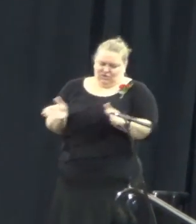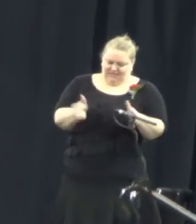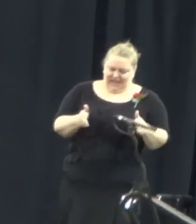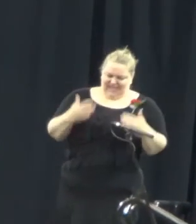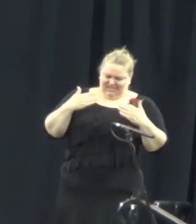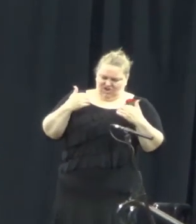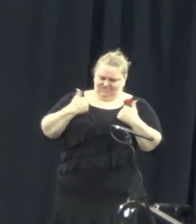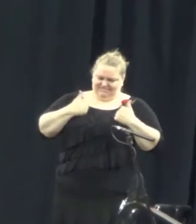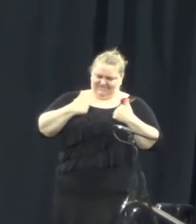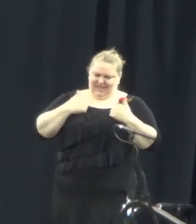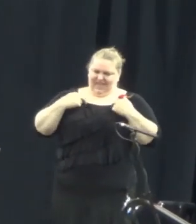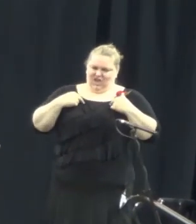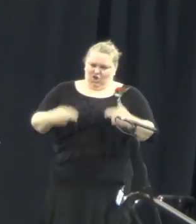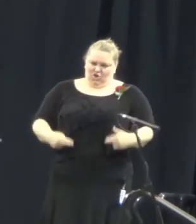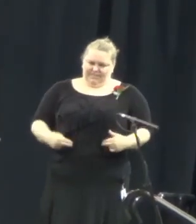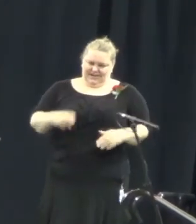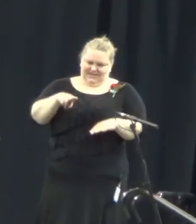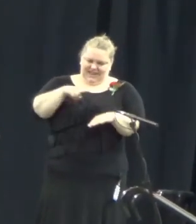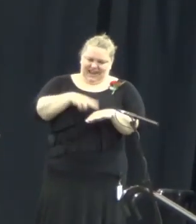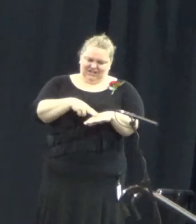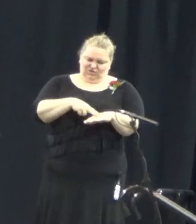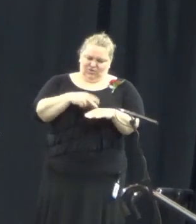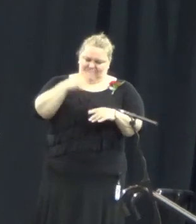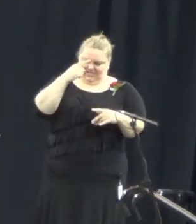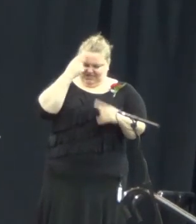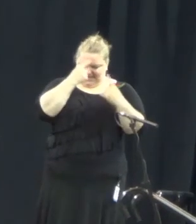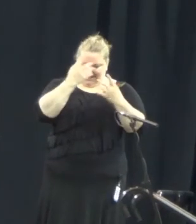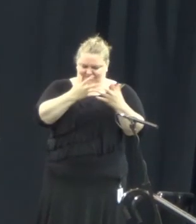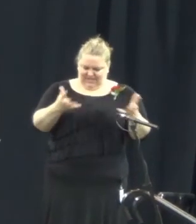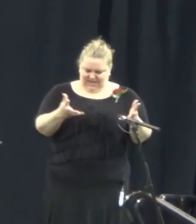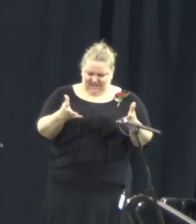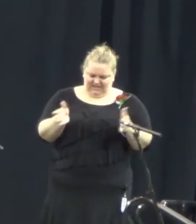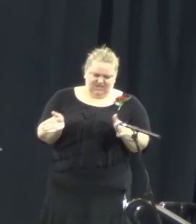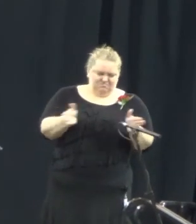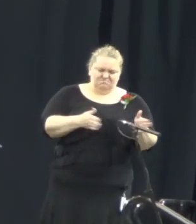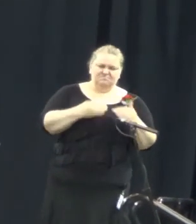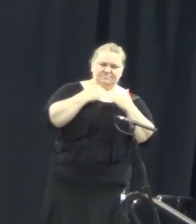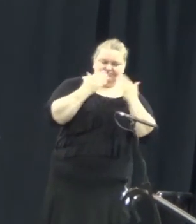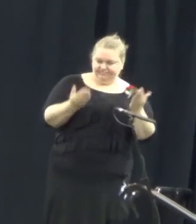human, natural reticence about things and to simply risk it.